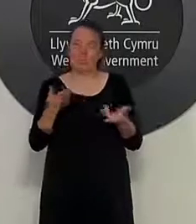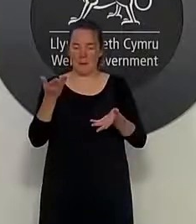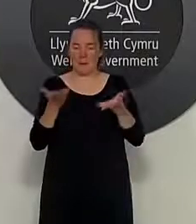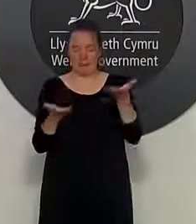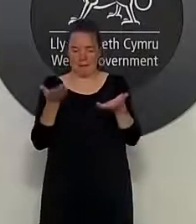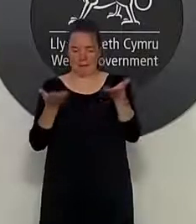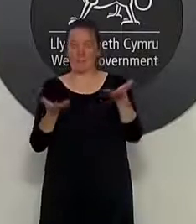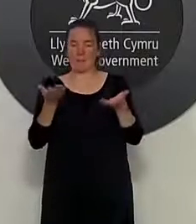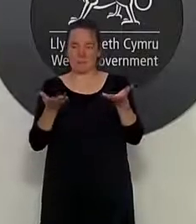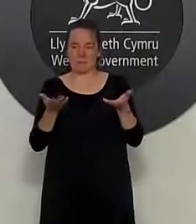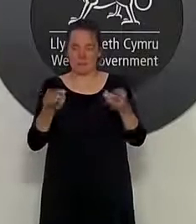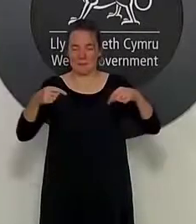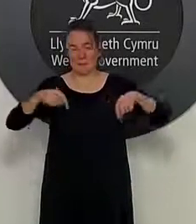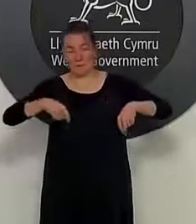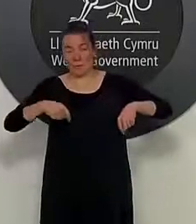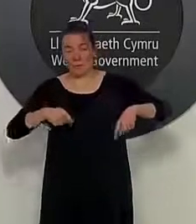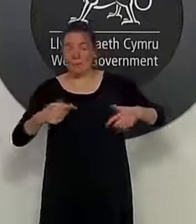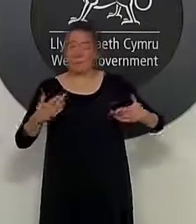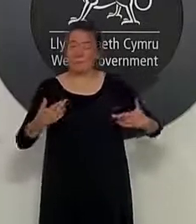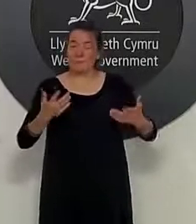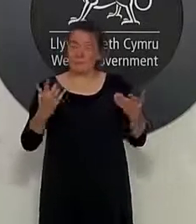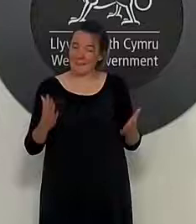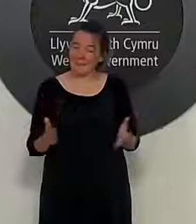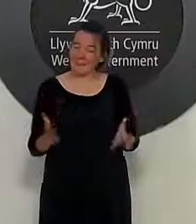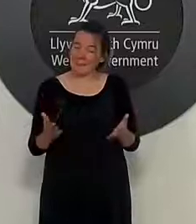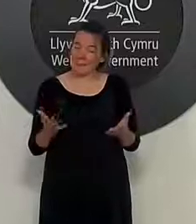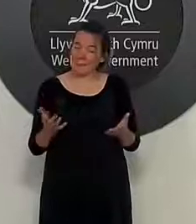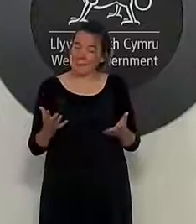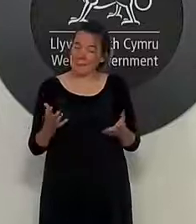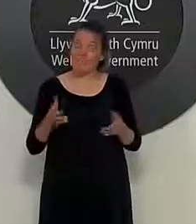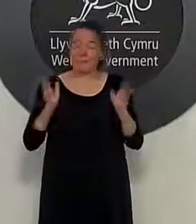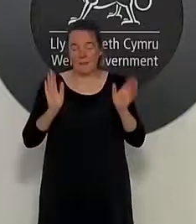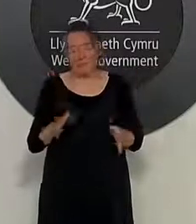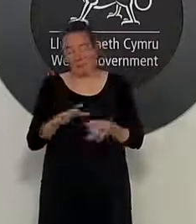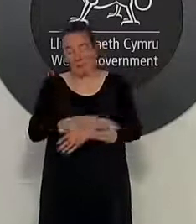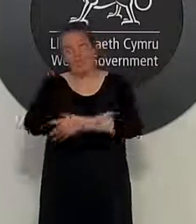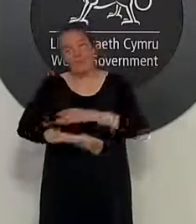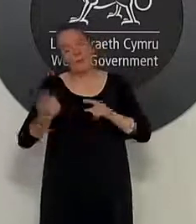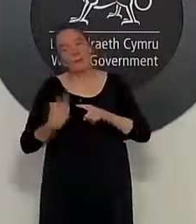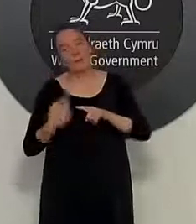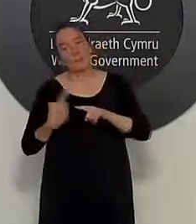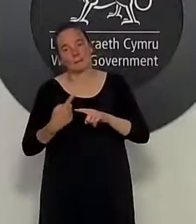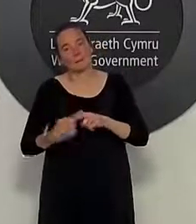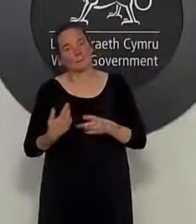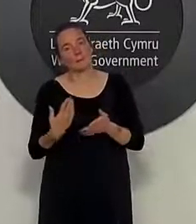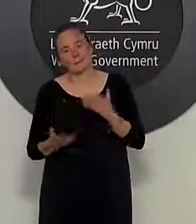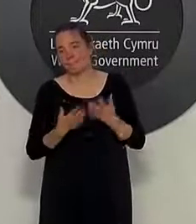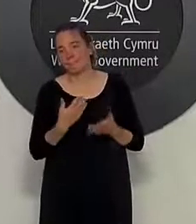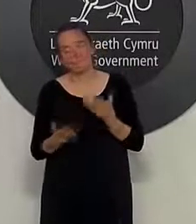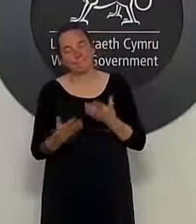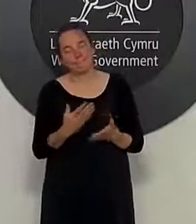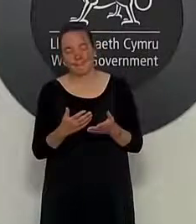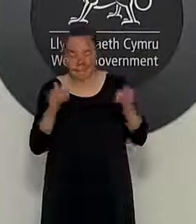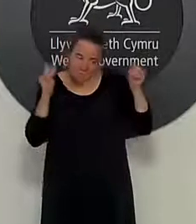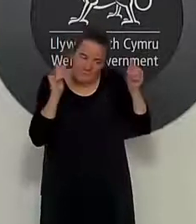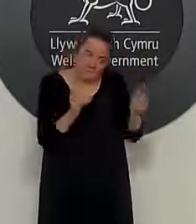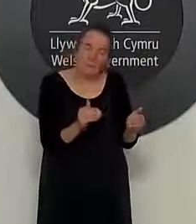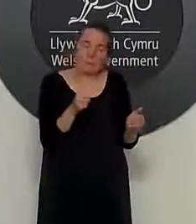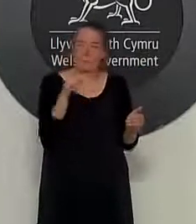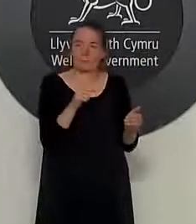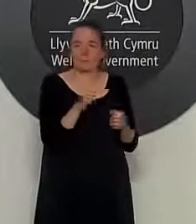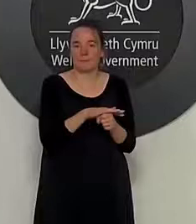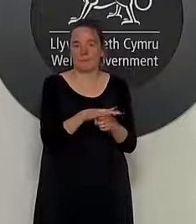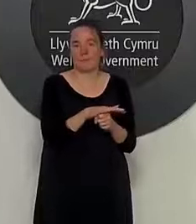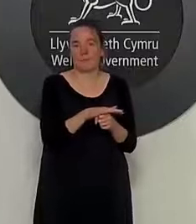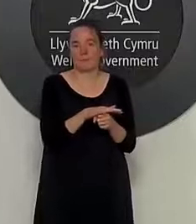I believe we now have to act and act with urgency and with focus, because